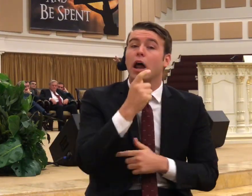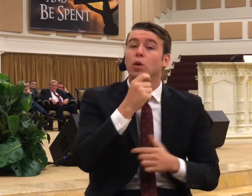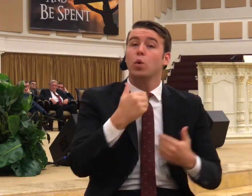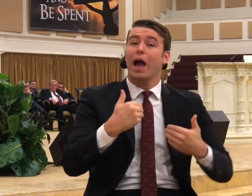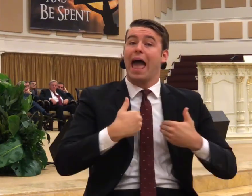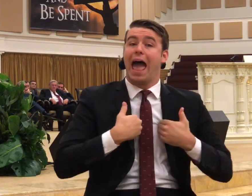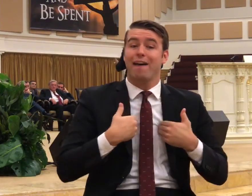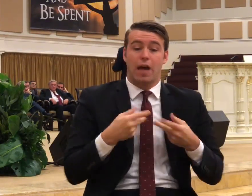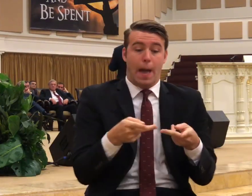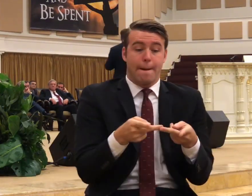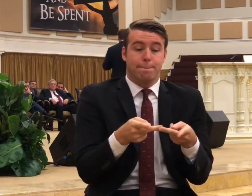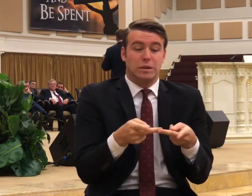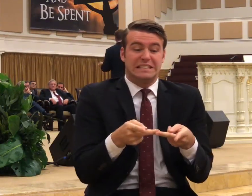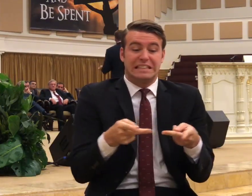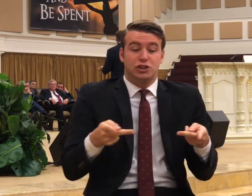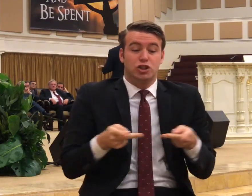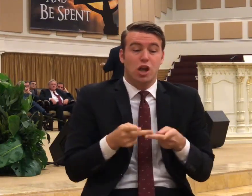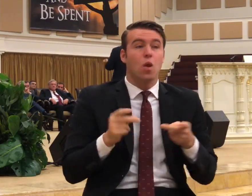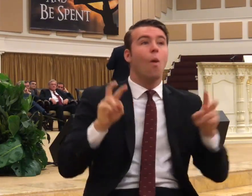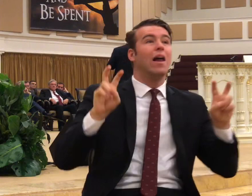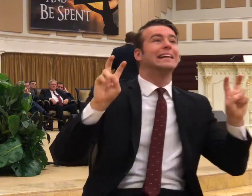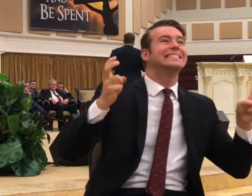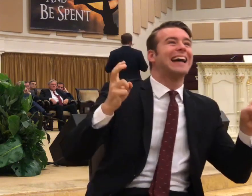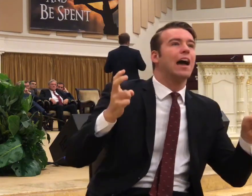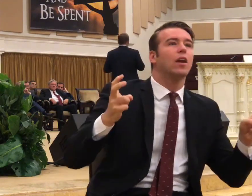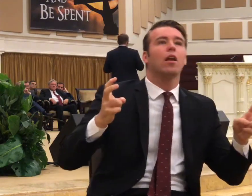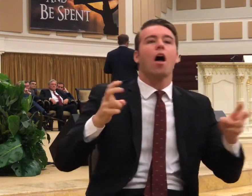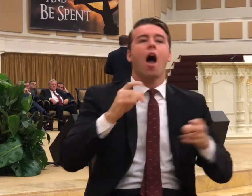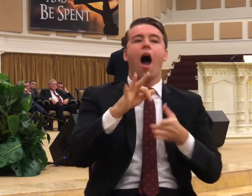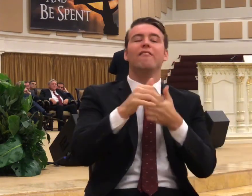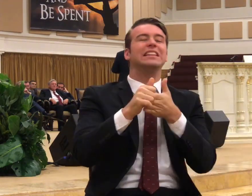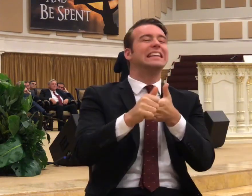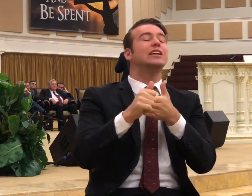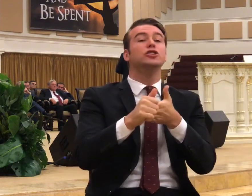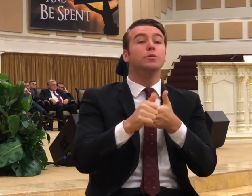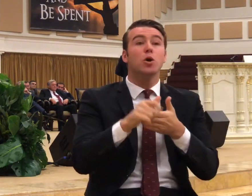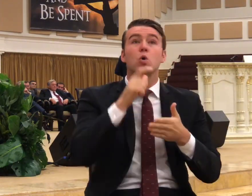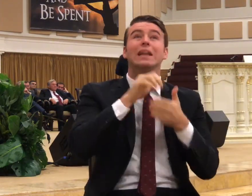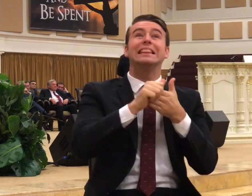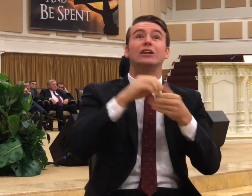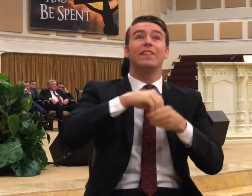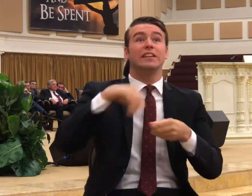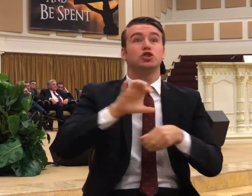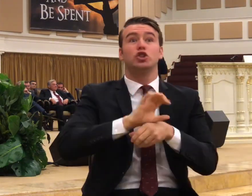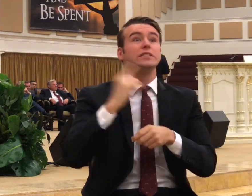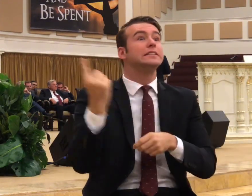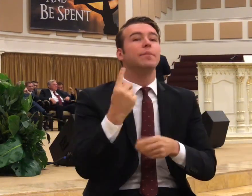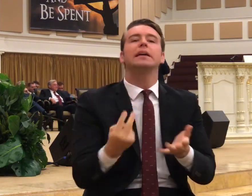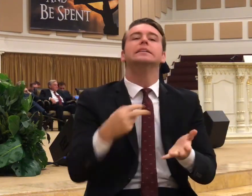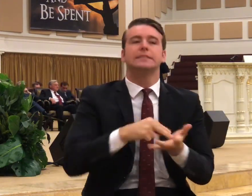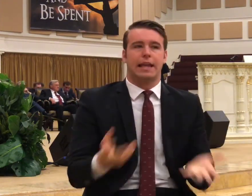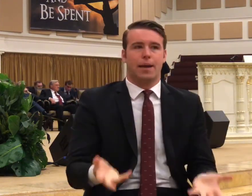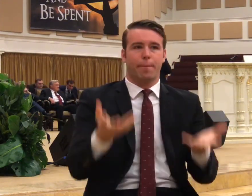a position or a title of leadership in this church, would you stand up?